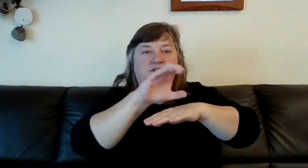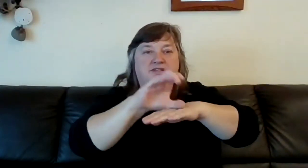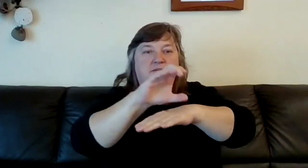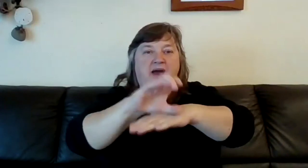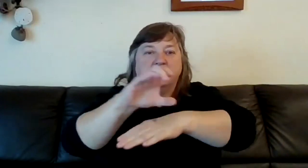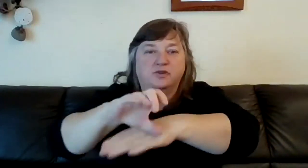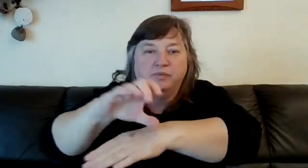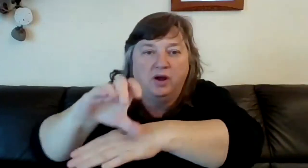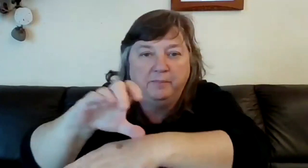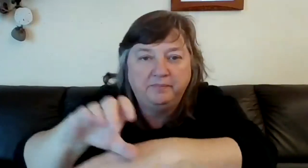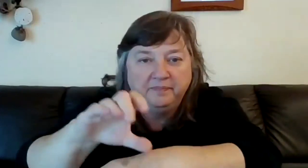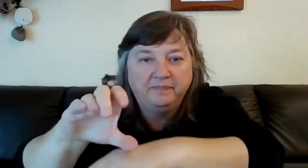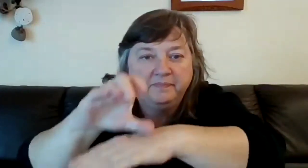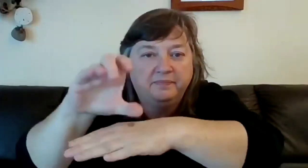this on the back of your palm.